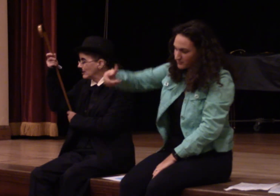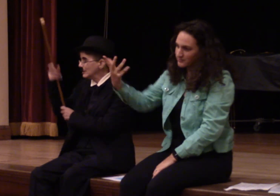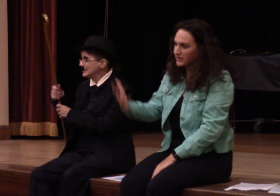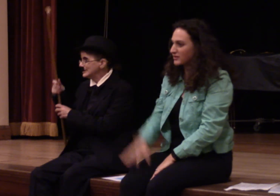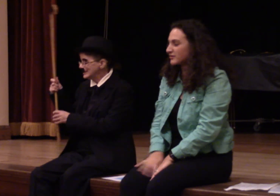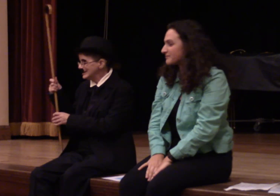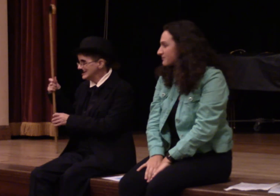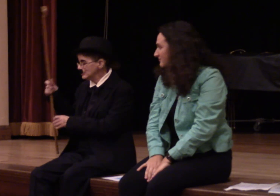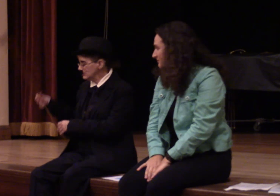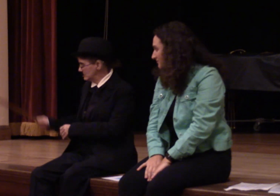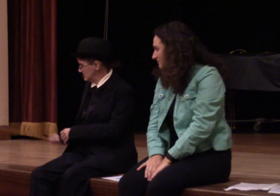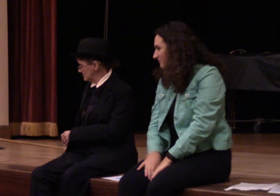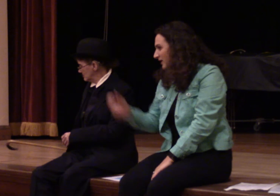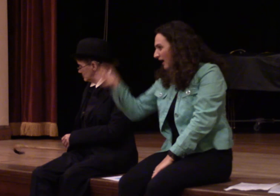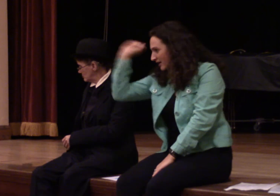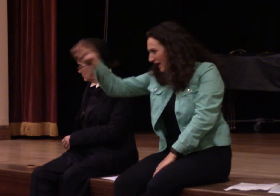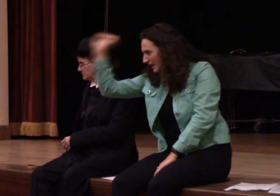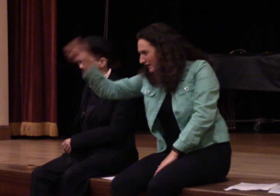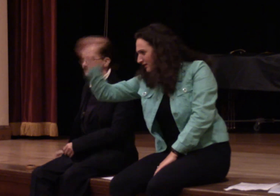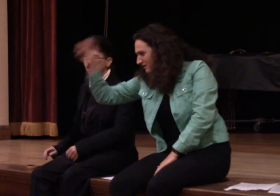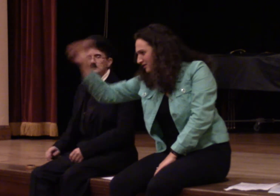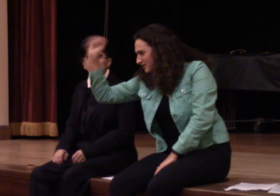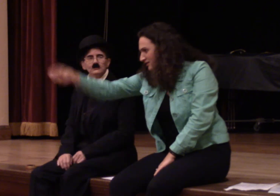I don't know. Yeah. Cane.